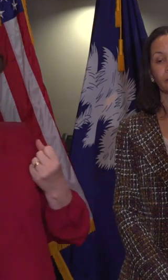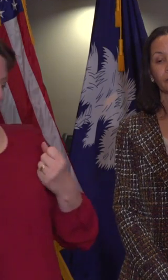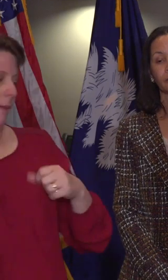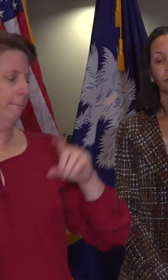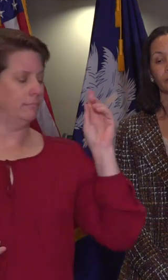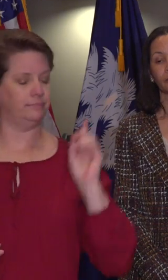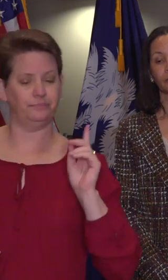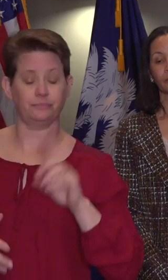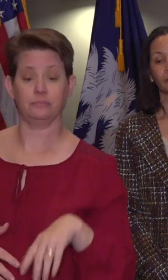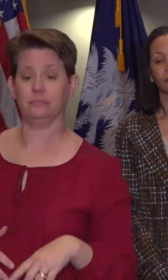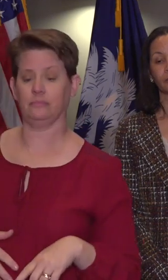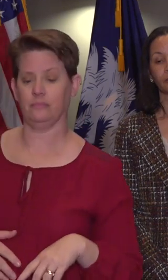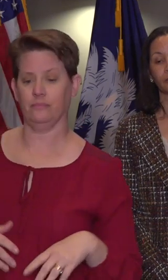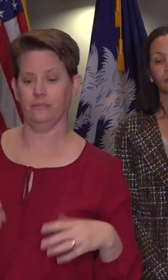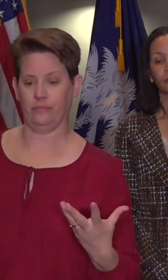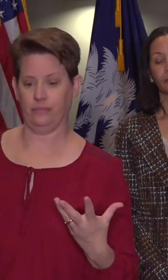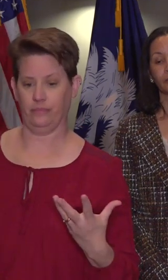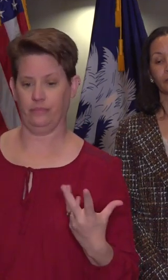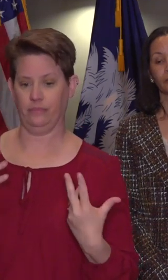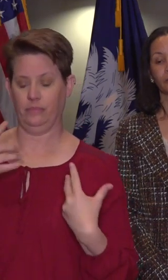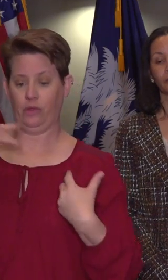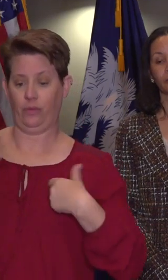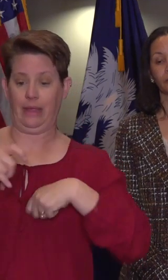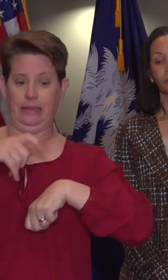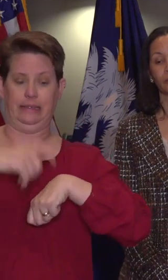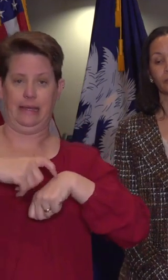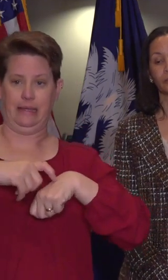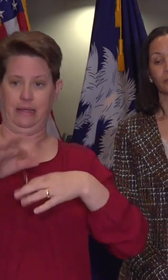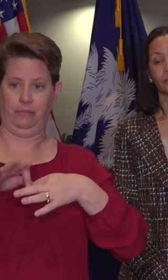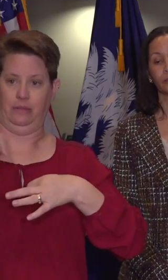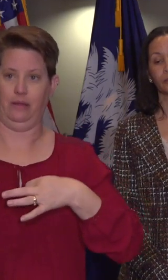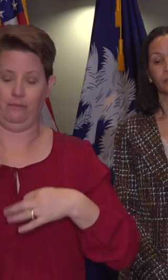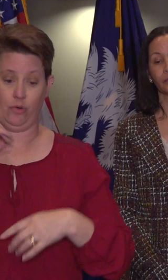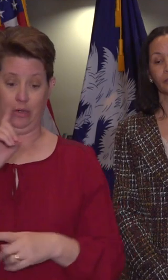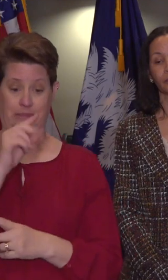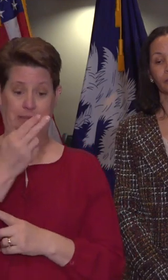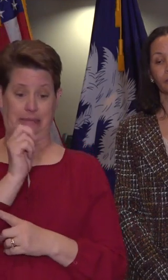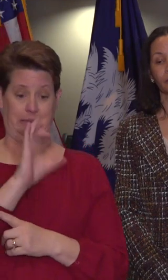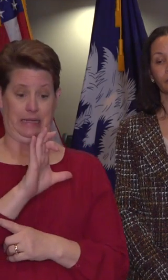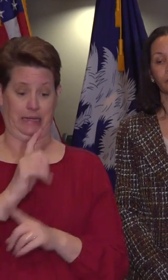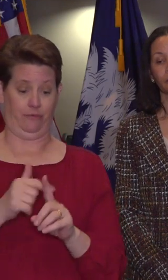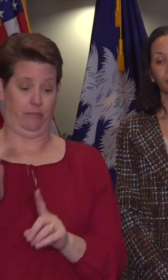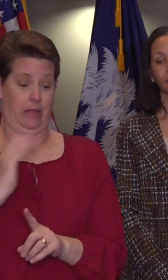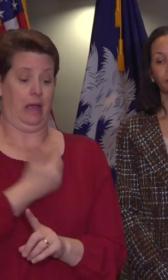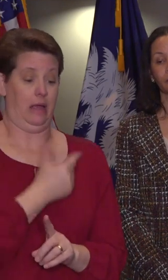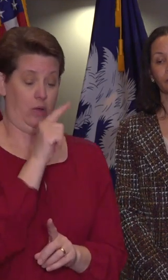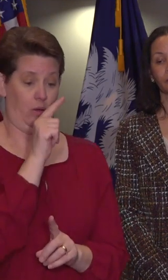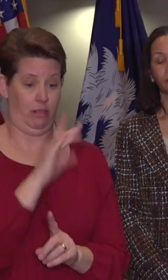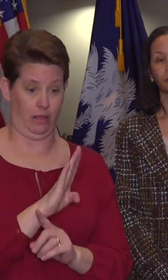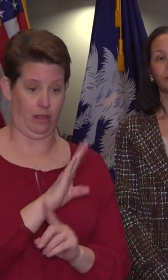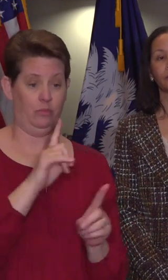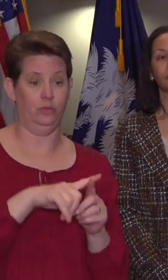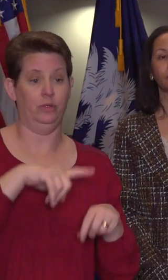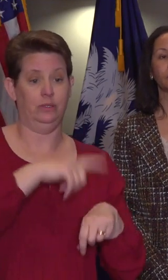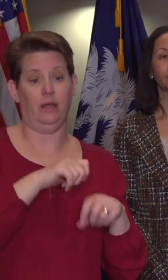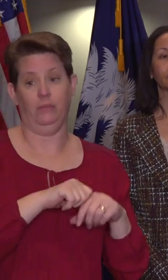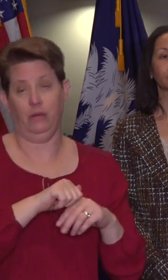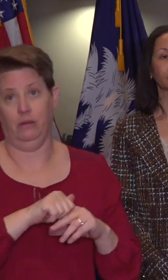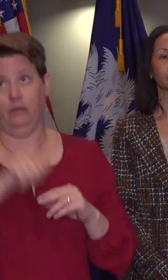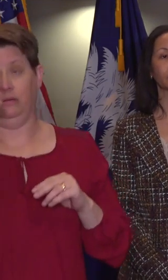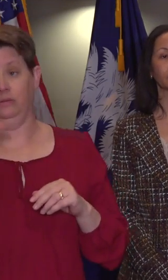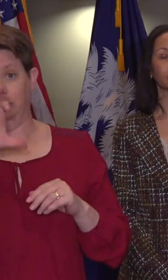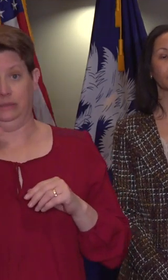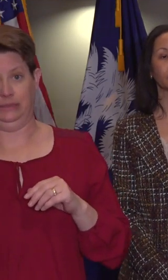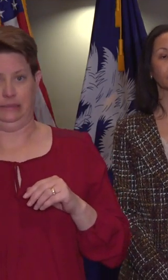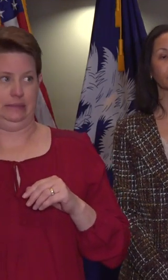the question is the time lag between a DHEC test from our lab to the time that it goes to CDC